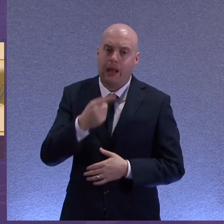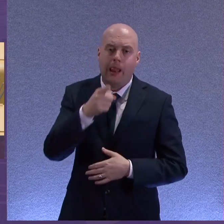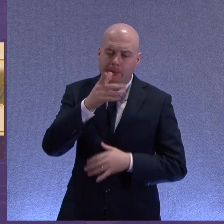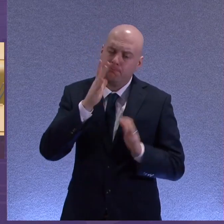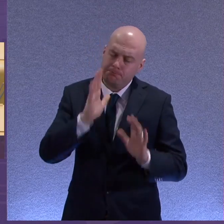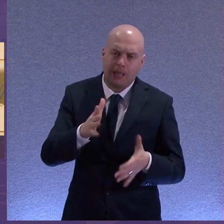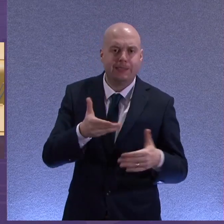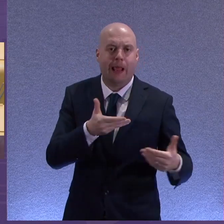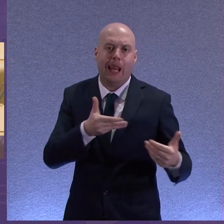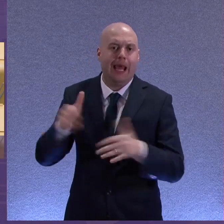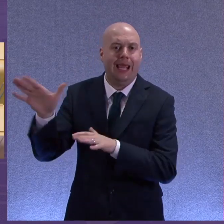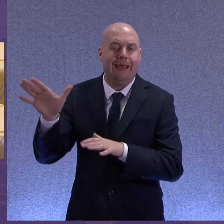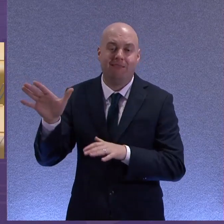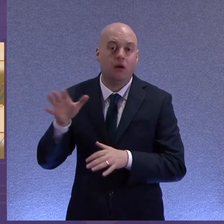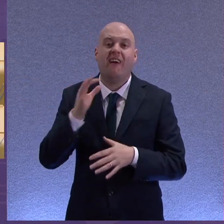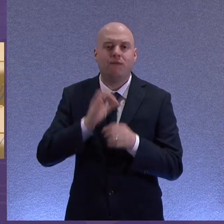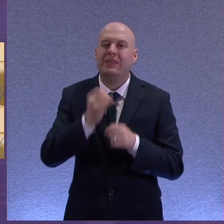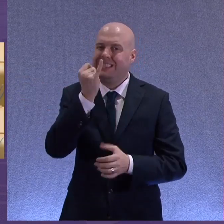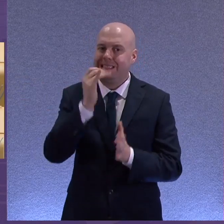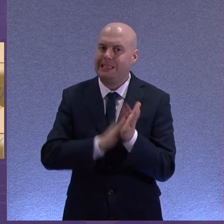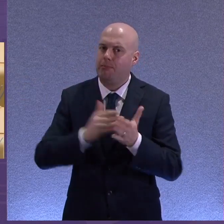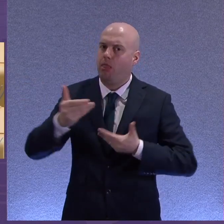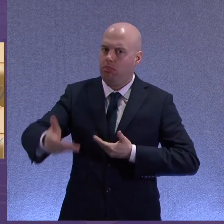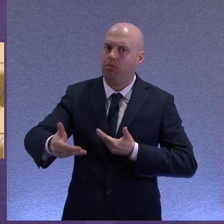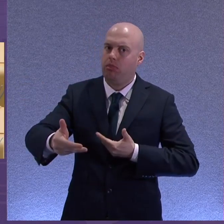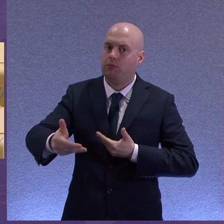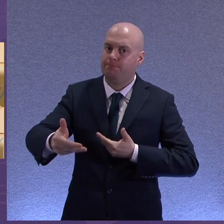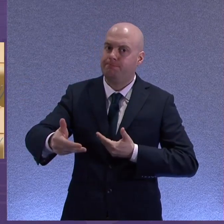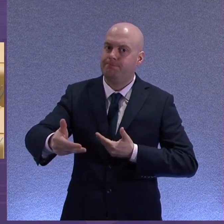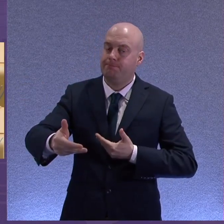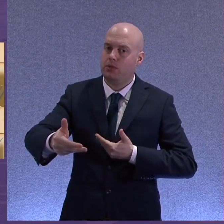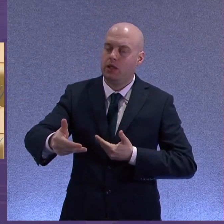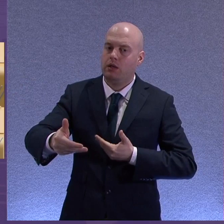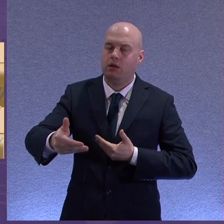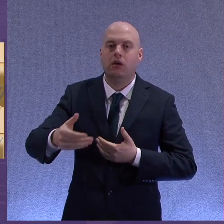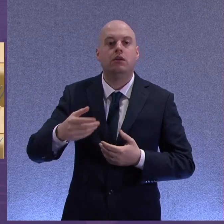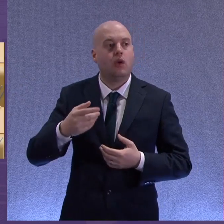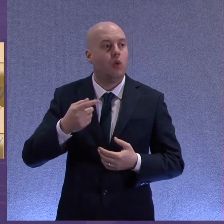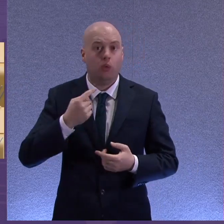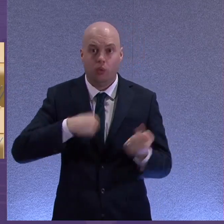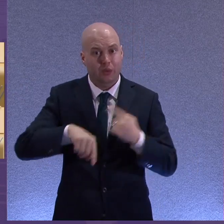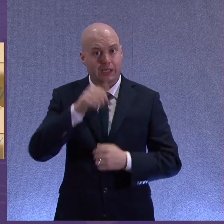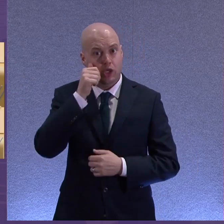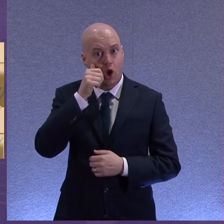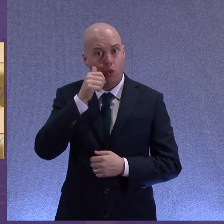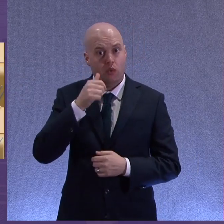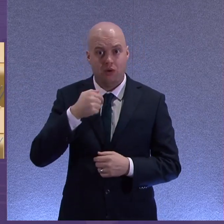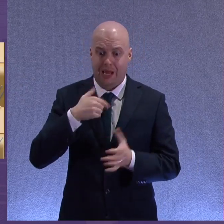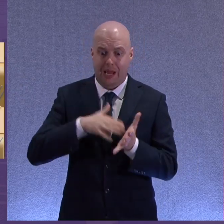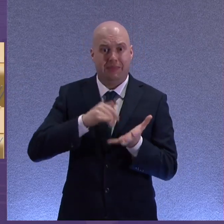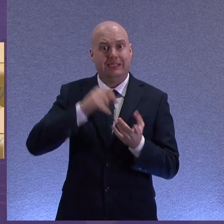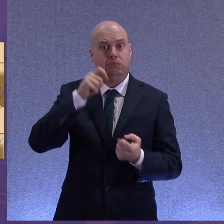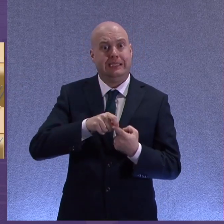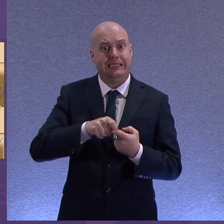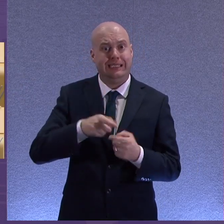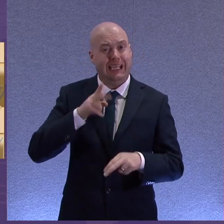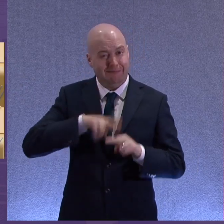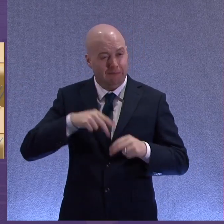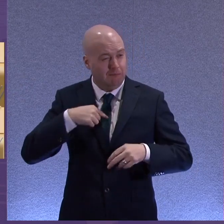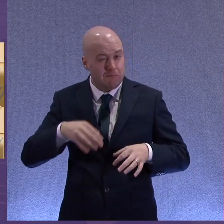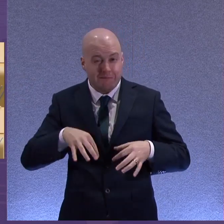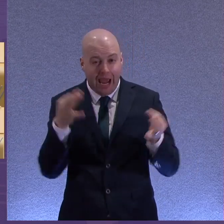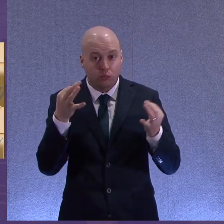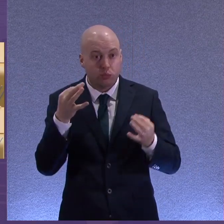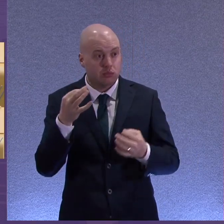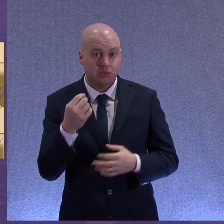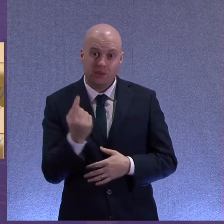had assurances from the SFHA that they will not, and their members will not evict anyone at all during this time. But of course, we're